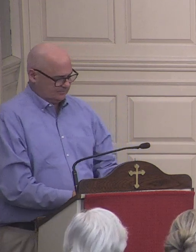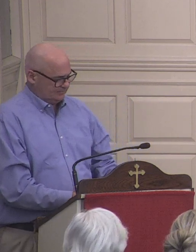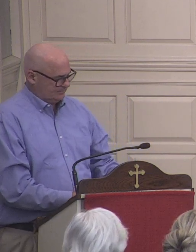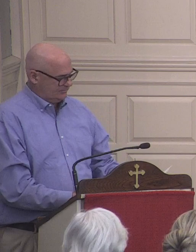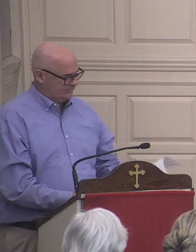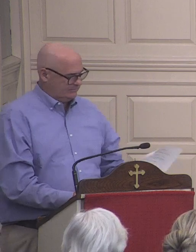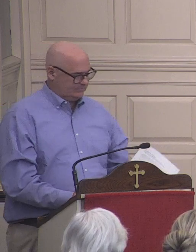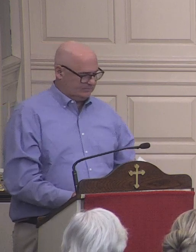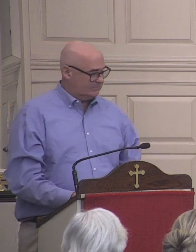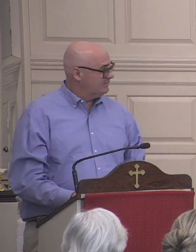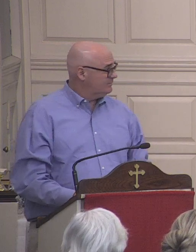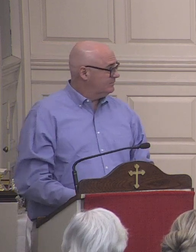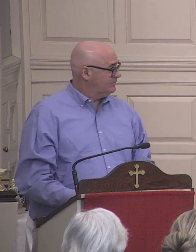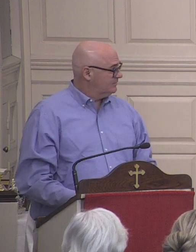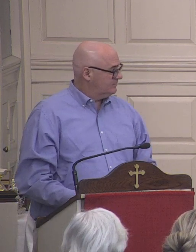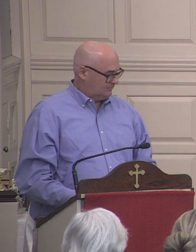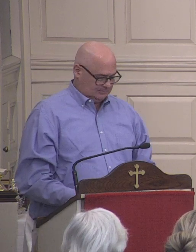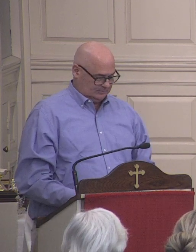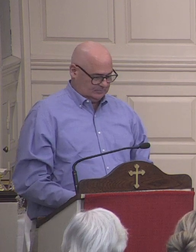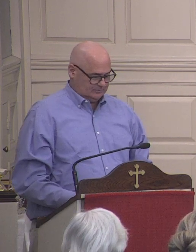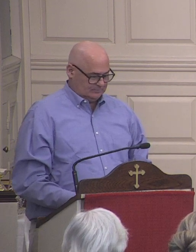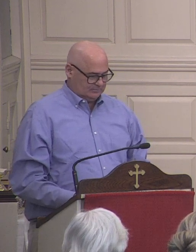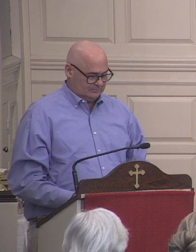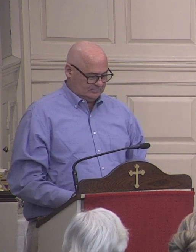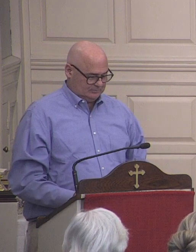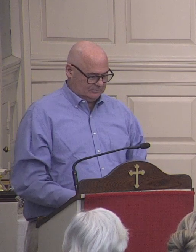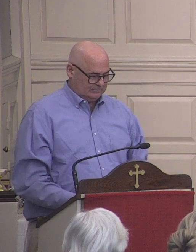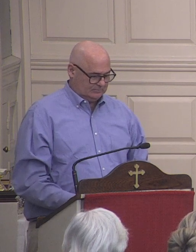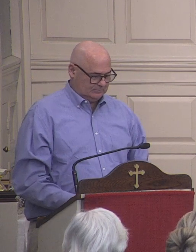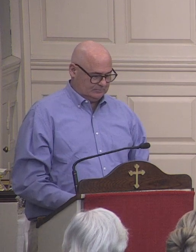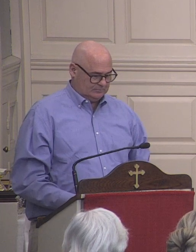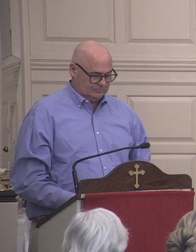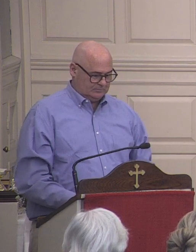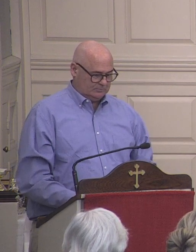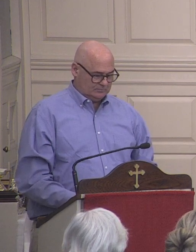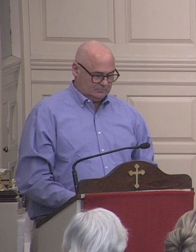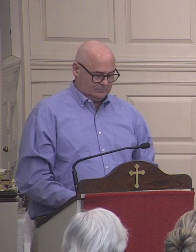"Where do you want us to go and prepare for you to eat at the Passover?"